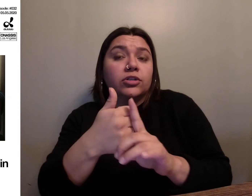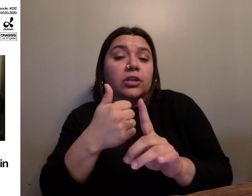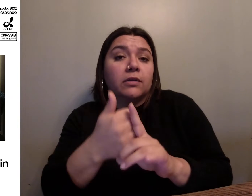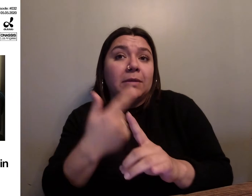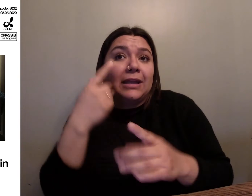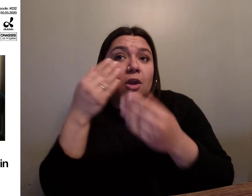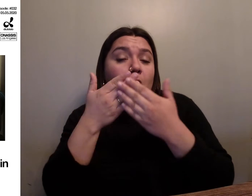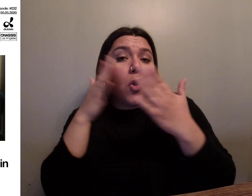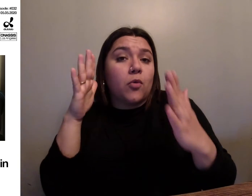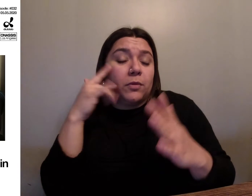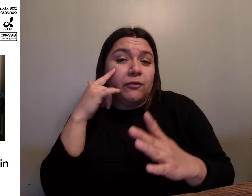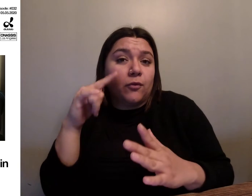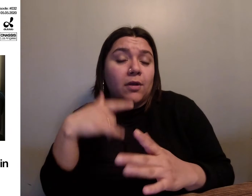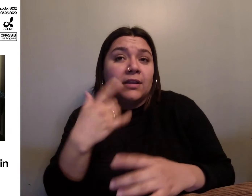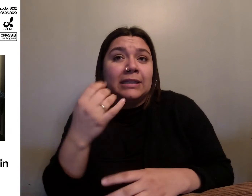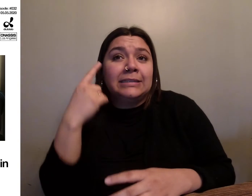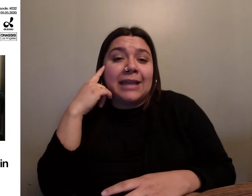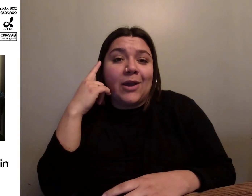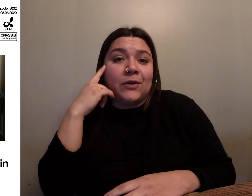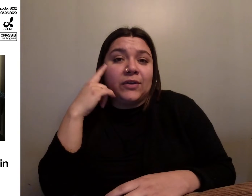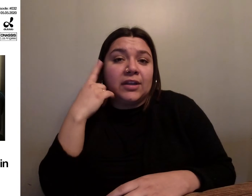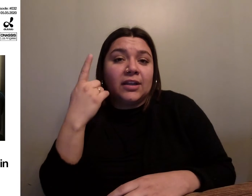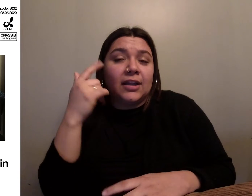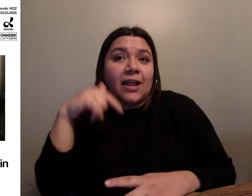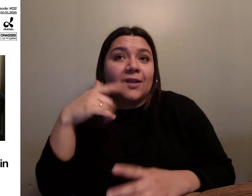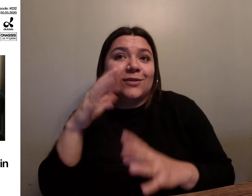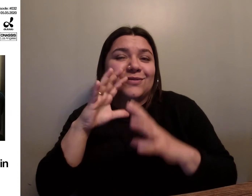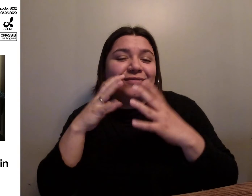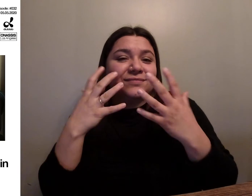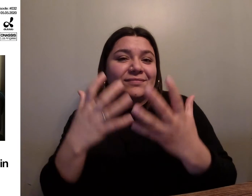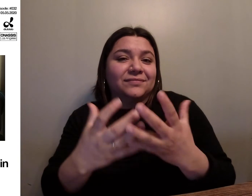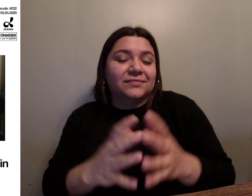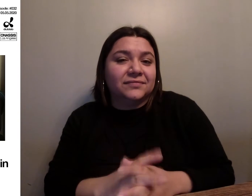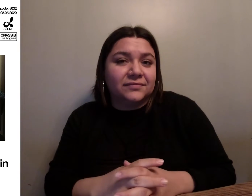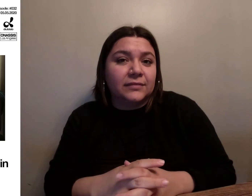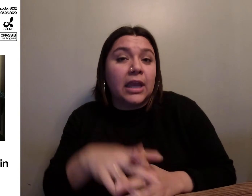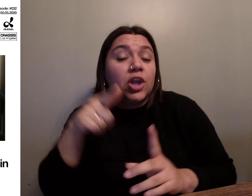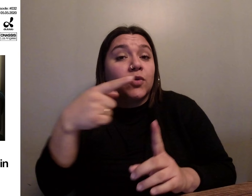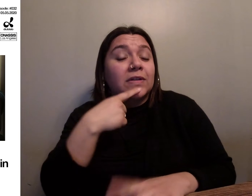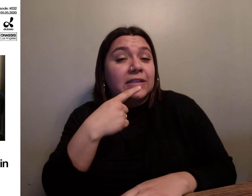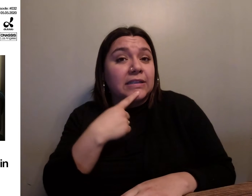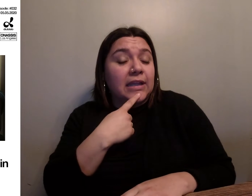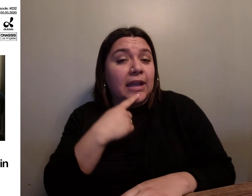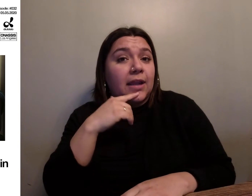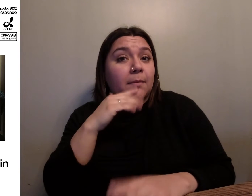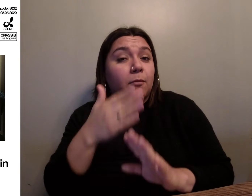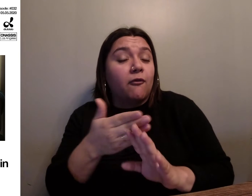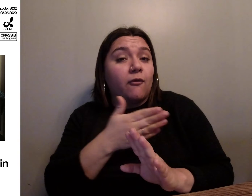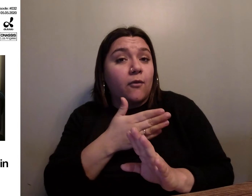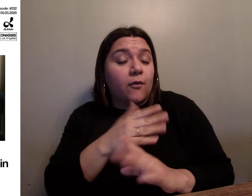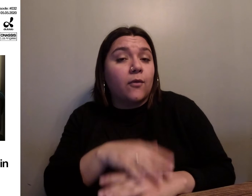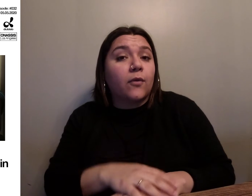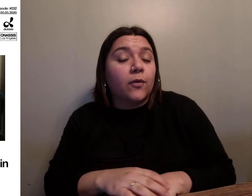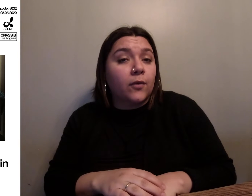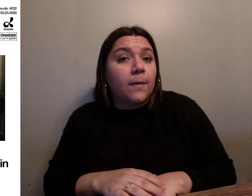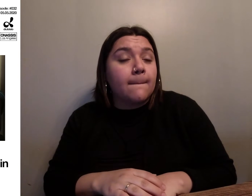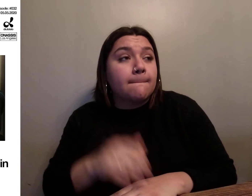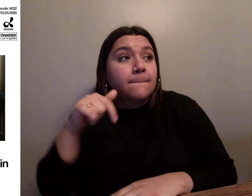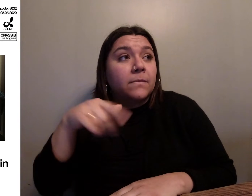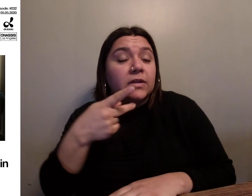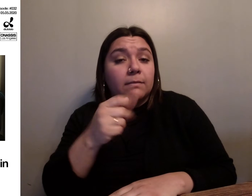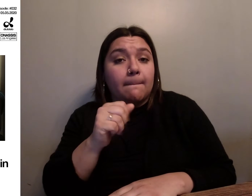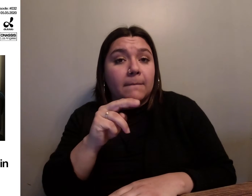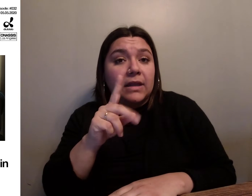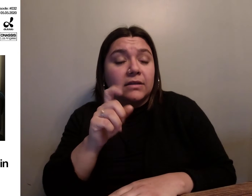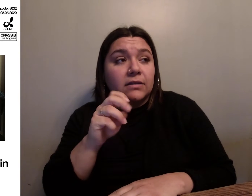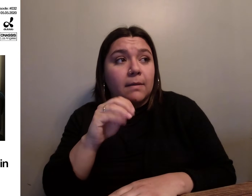that what this pandemic, not to say the silver lining of this pandemic, but this pandemic